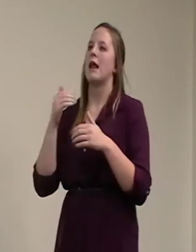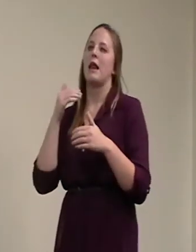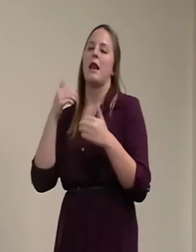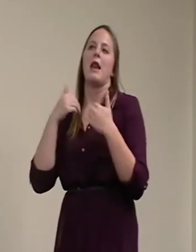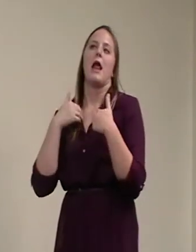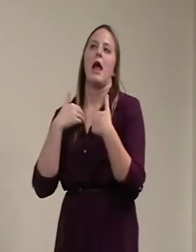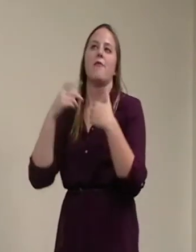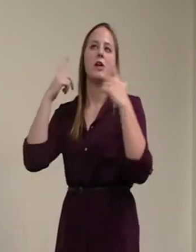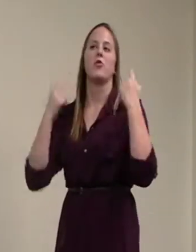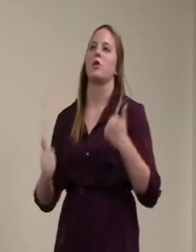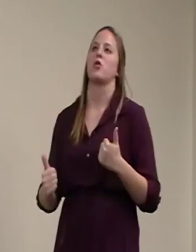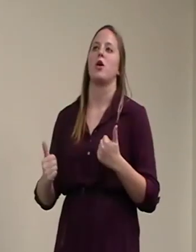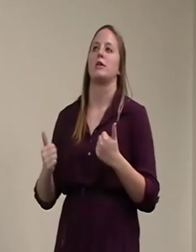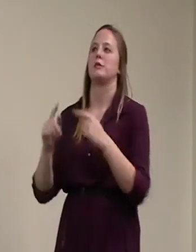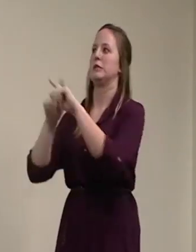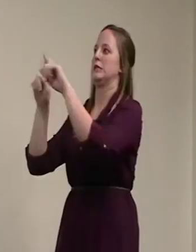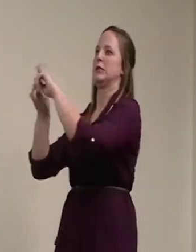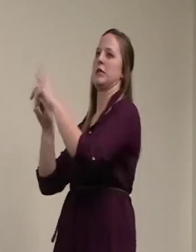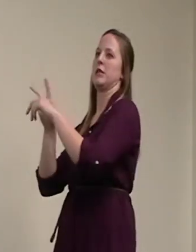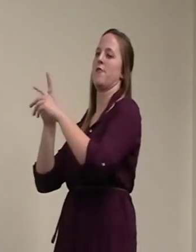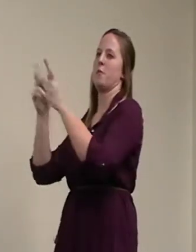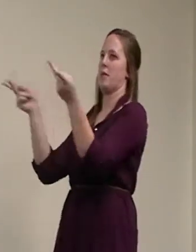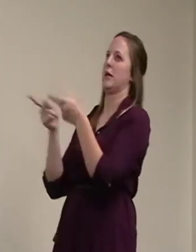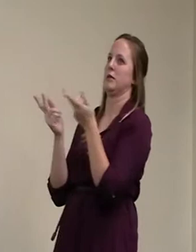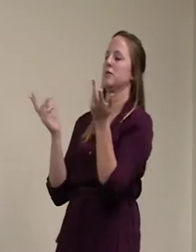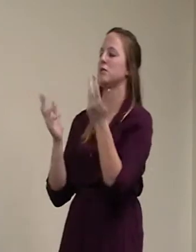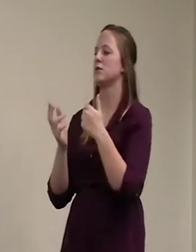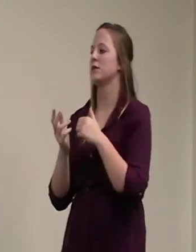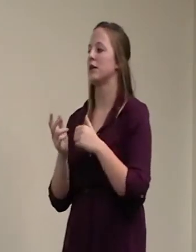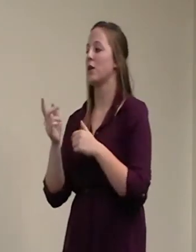one easier to treat than the other? Yes, very good question.